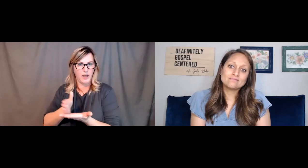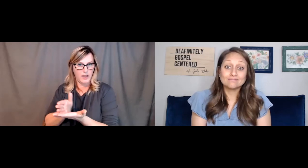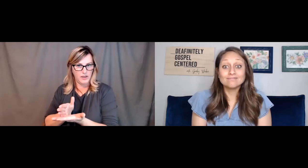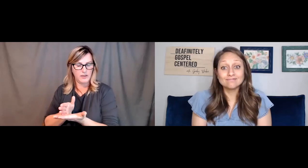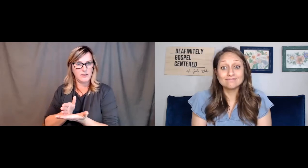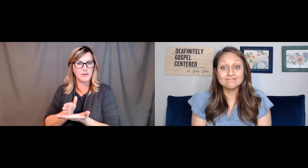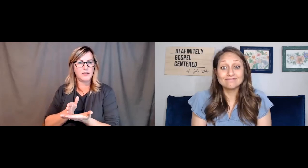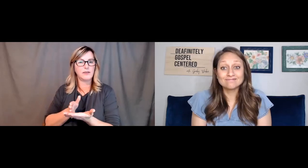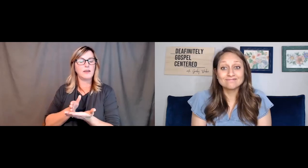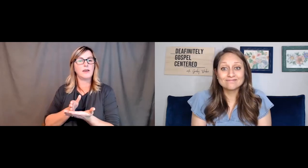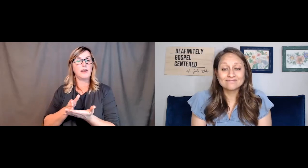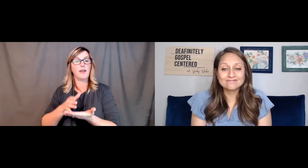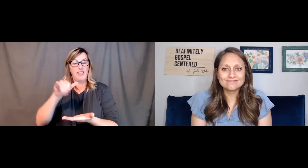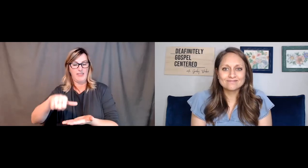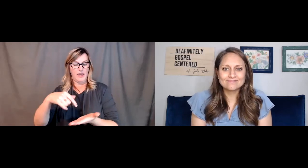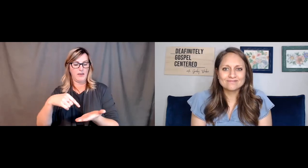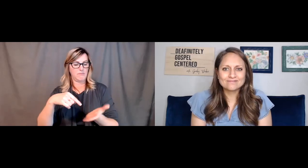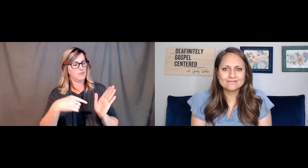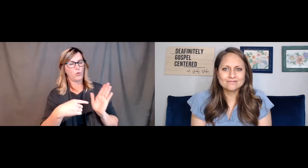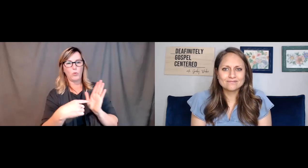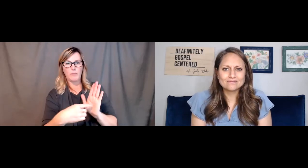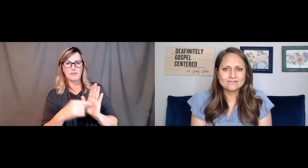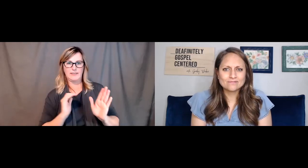So imagine I have a pie.